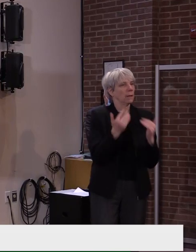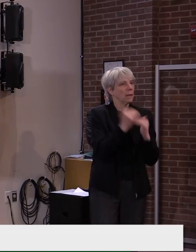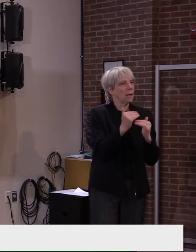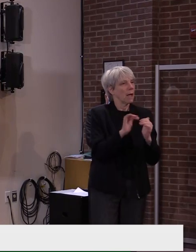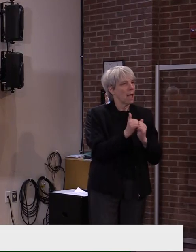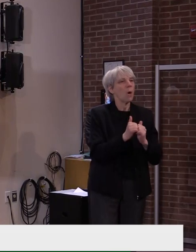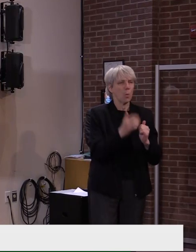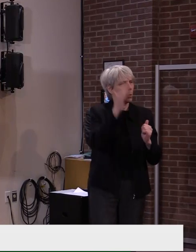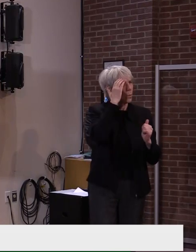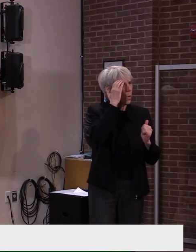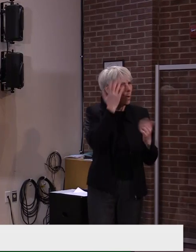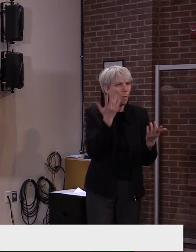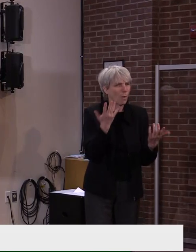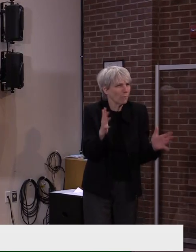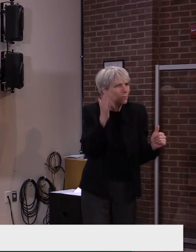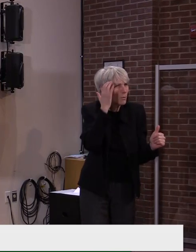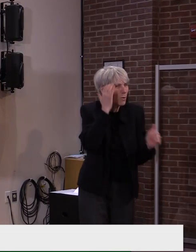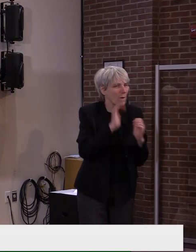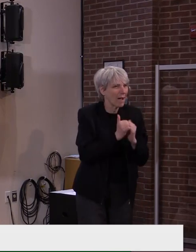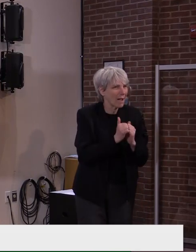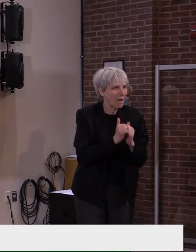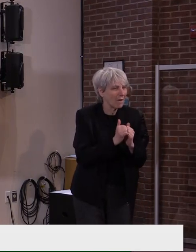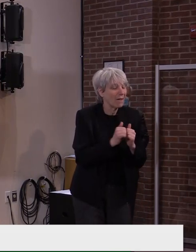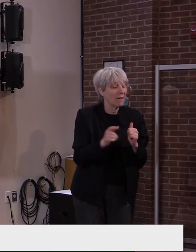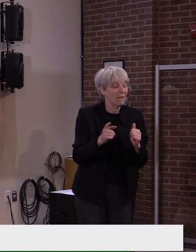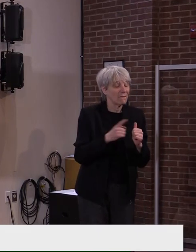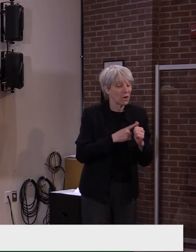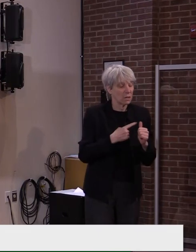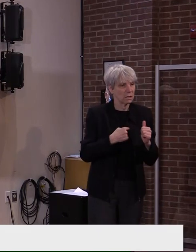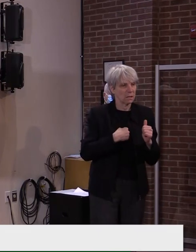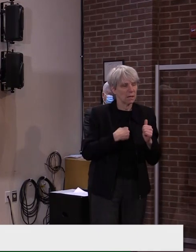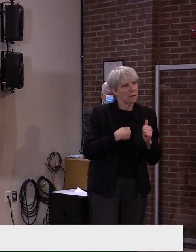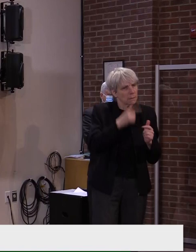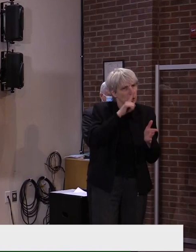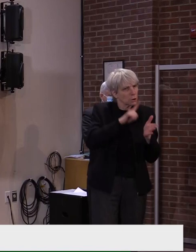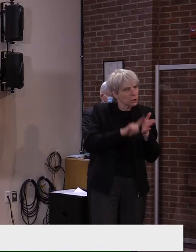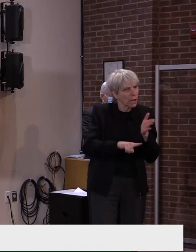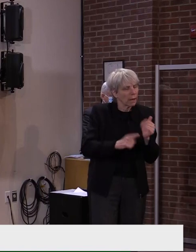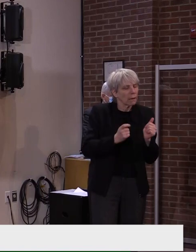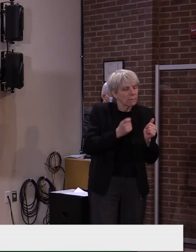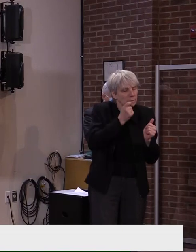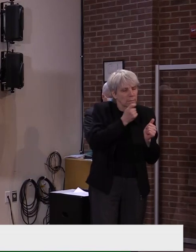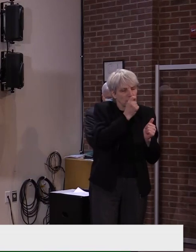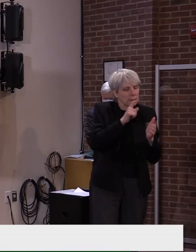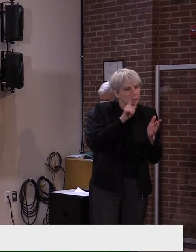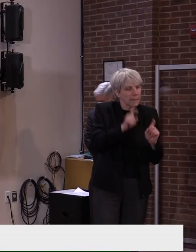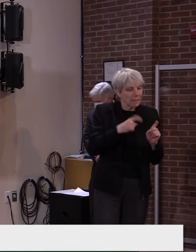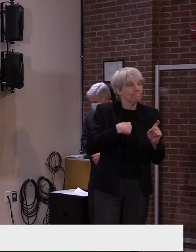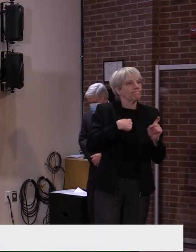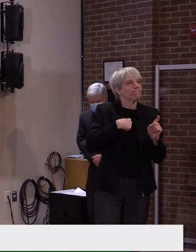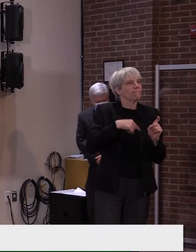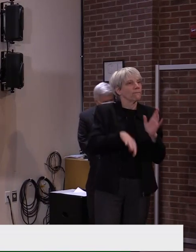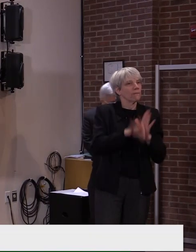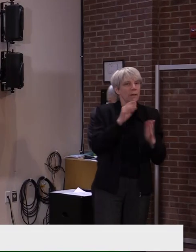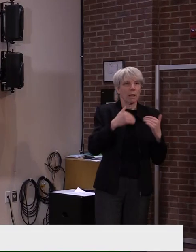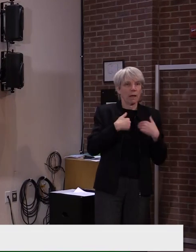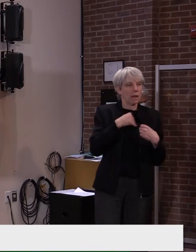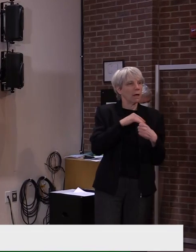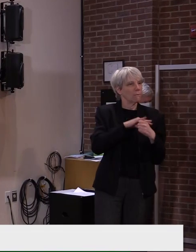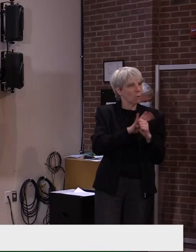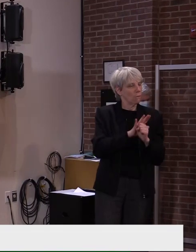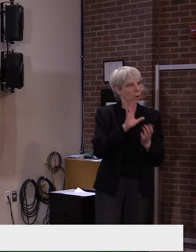One is to know if you have it and to take the appropriate steps to keep from giving it to others.